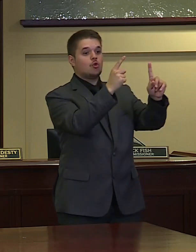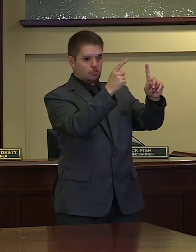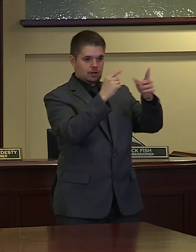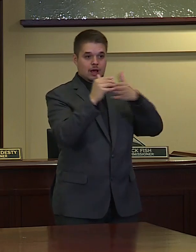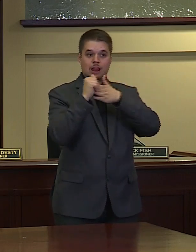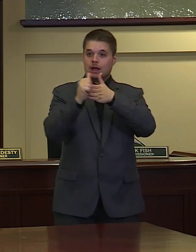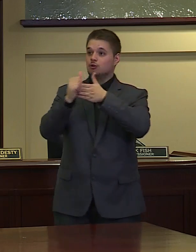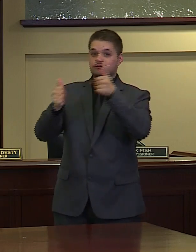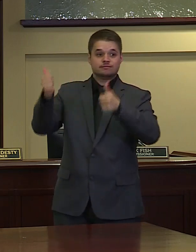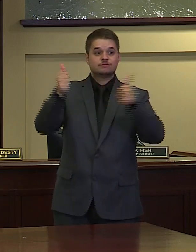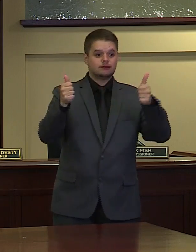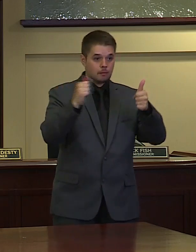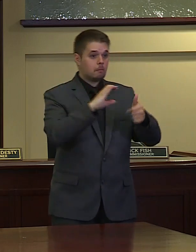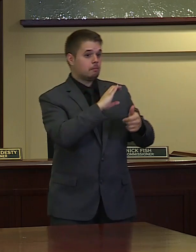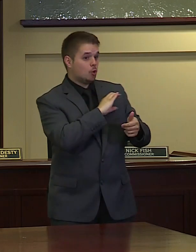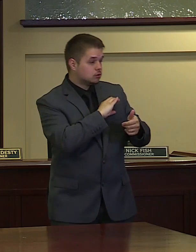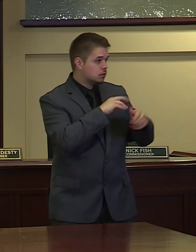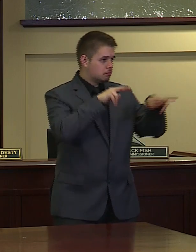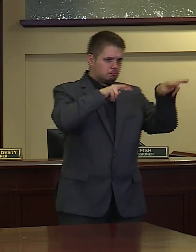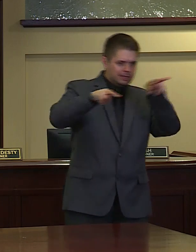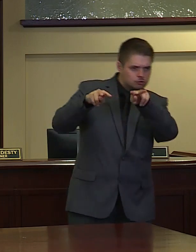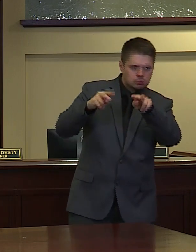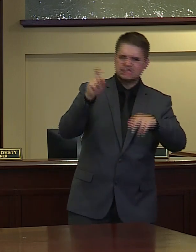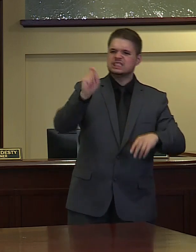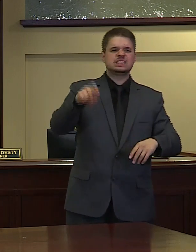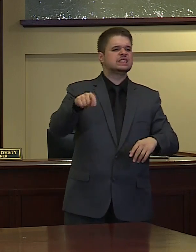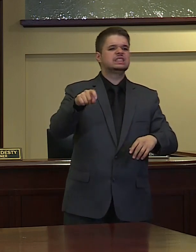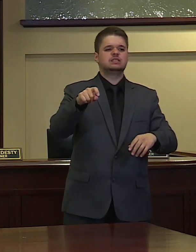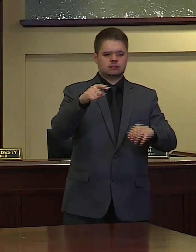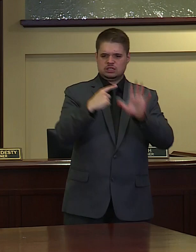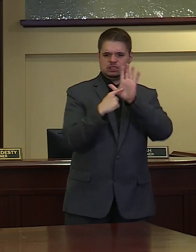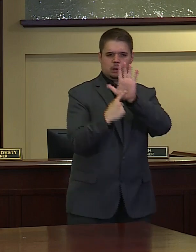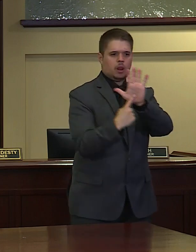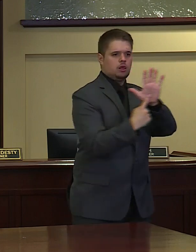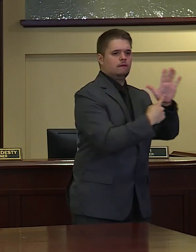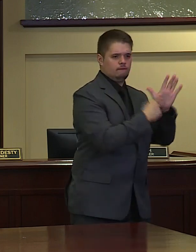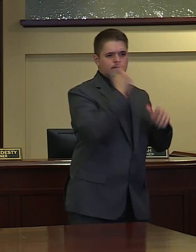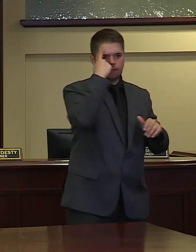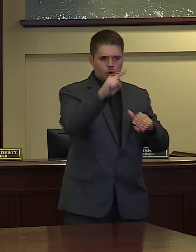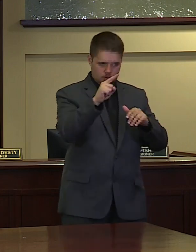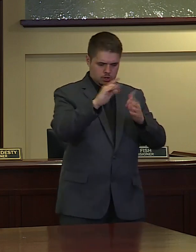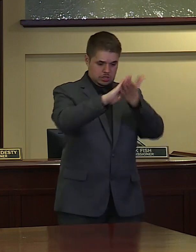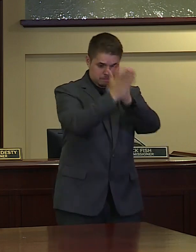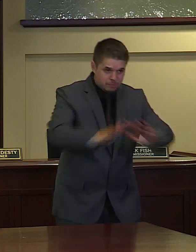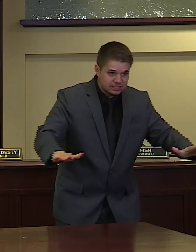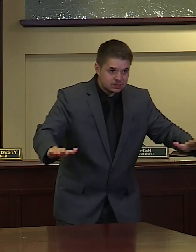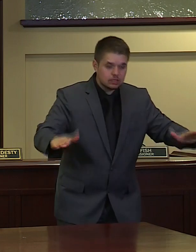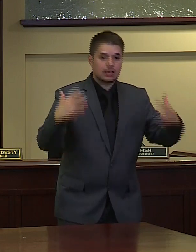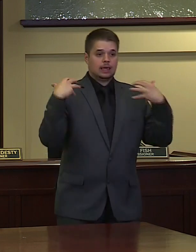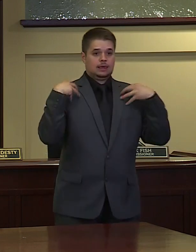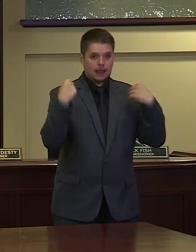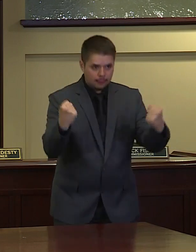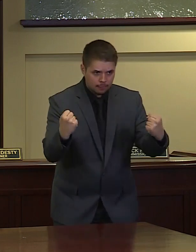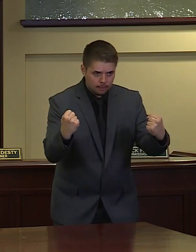time to model behavior, but to lead by example and together peacefully to heal and to move forward. Thank you.